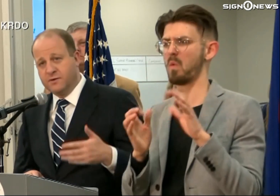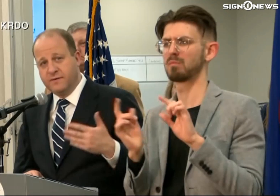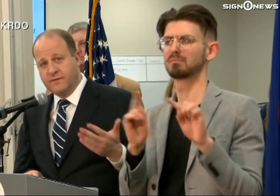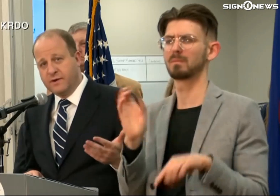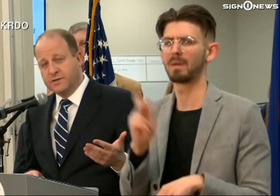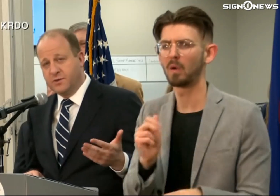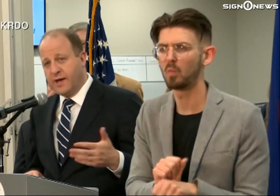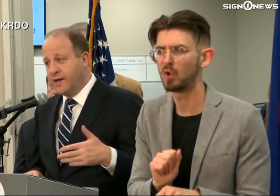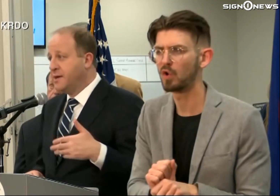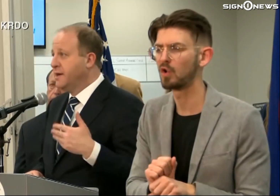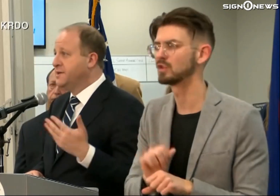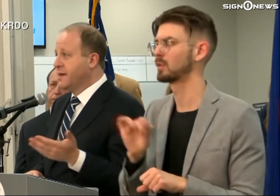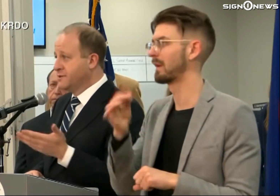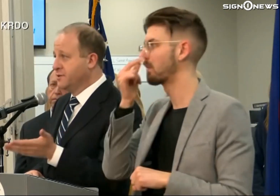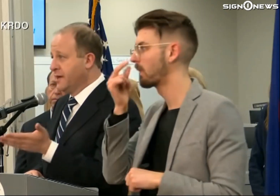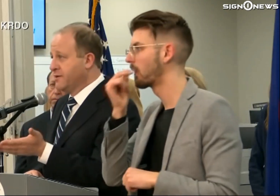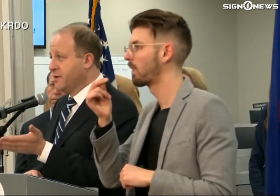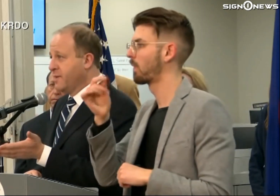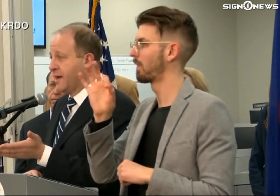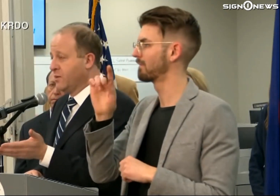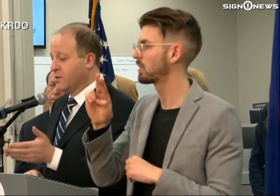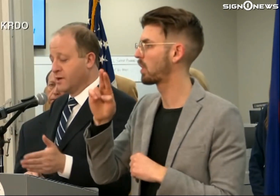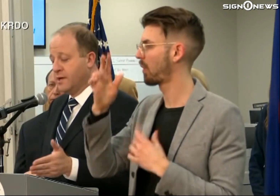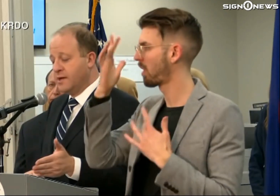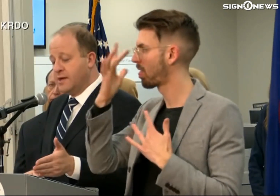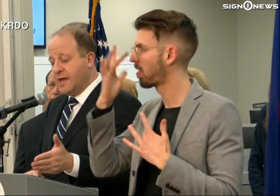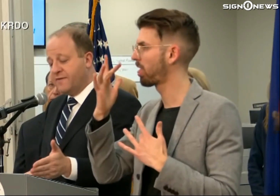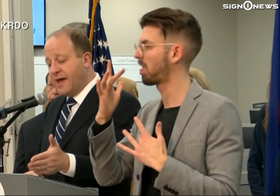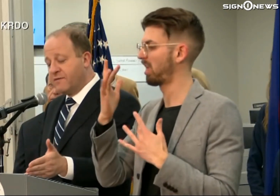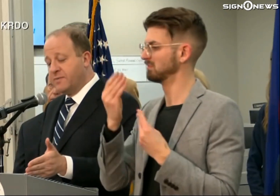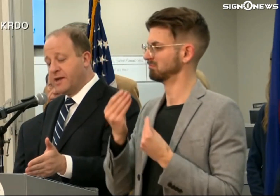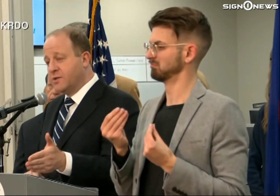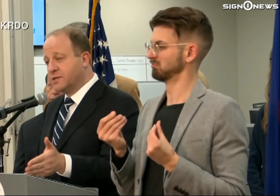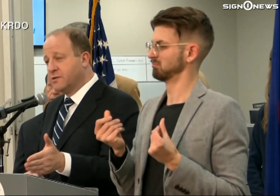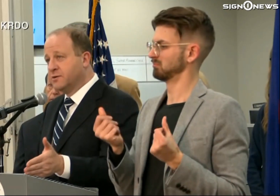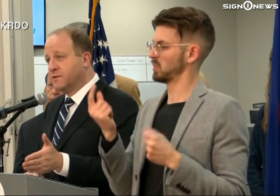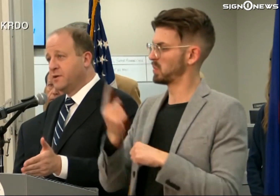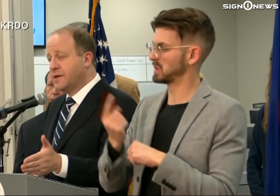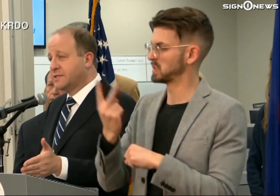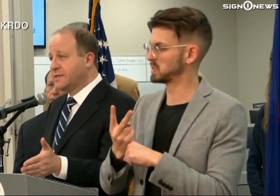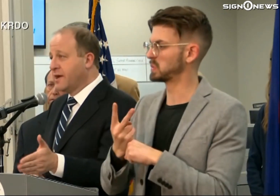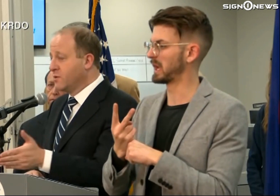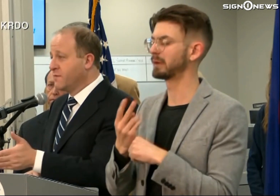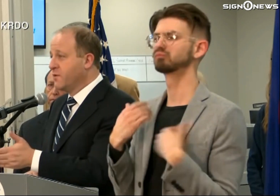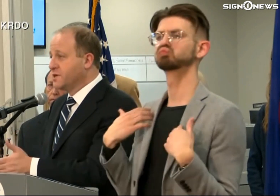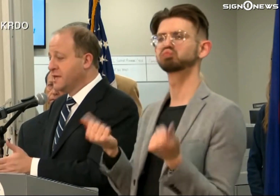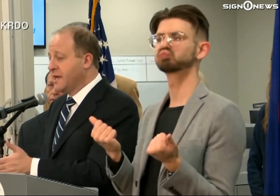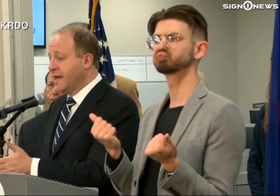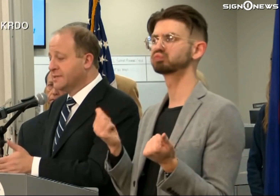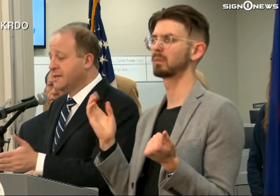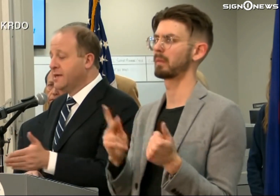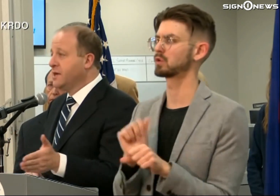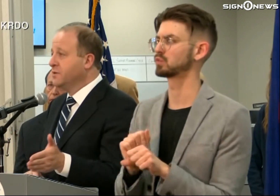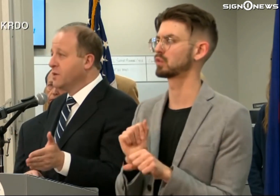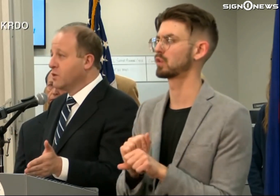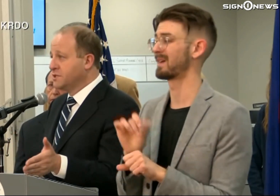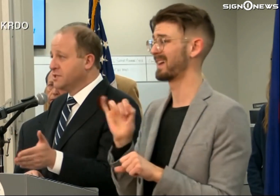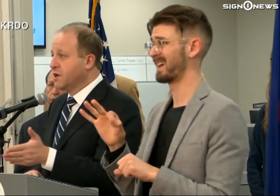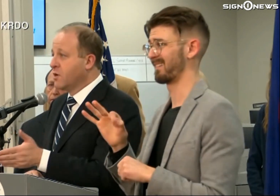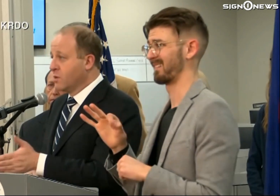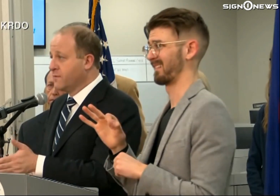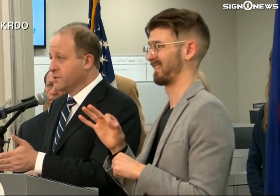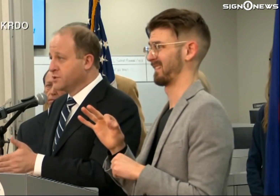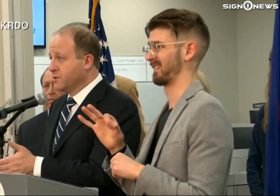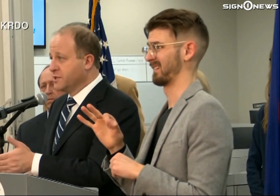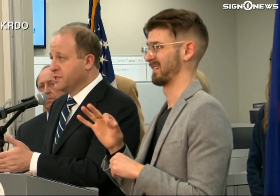have a cold, the fever goes away, a day or 2 later you're back at work. If everybody who has a cold or flu has to stay out of work 14 days, it only